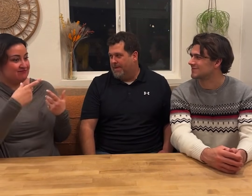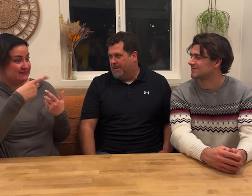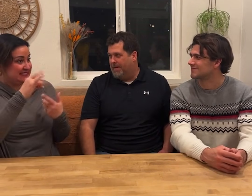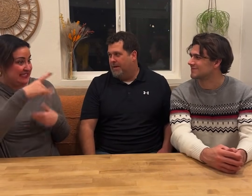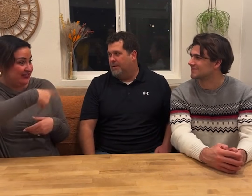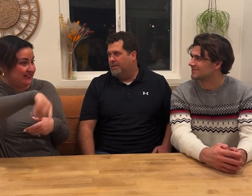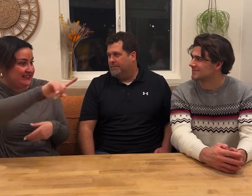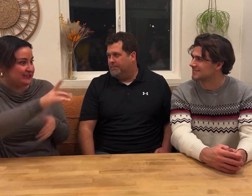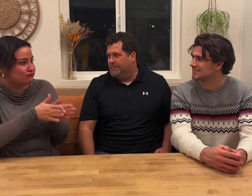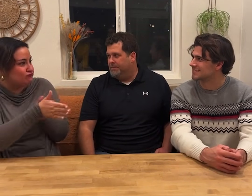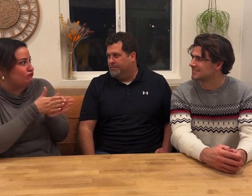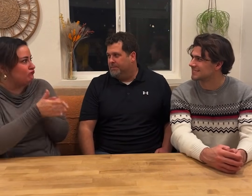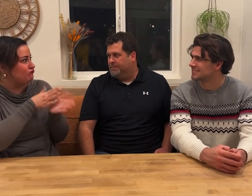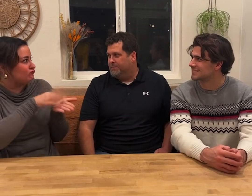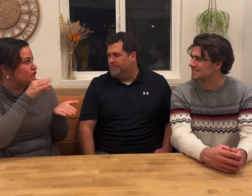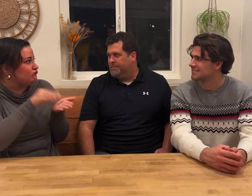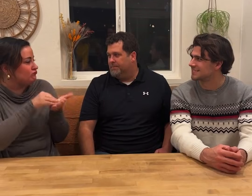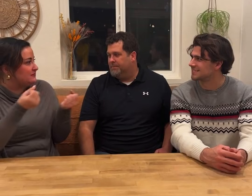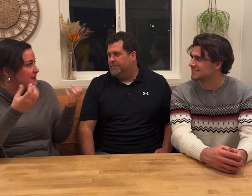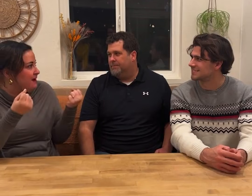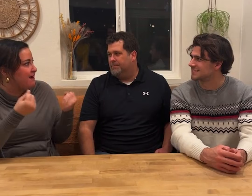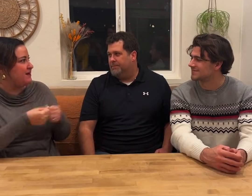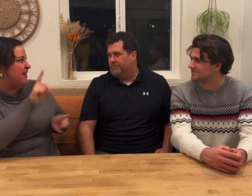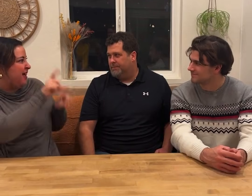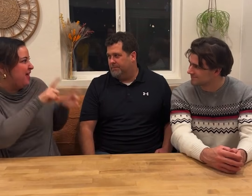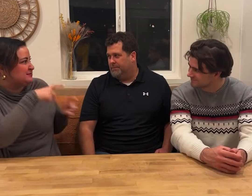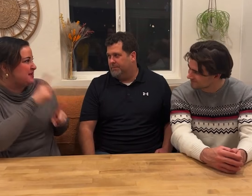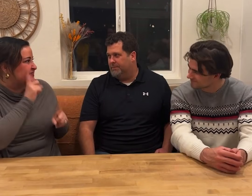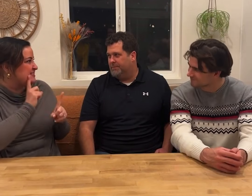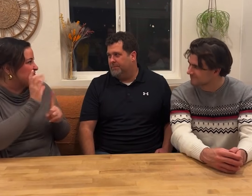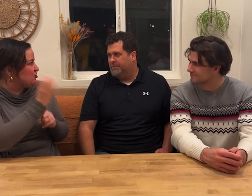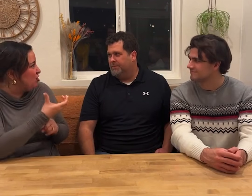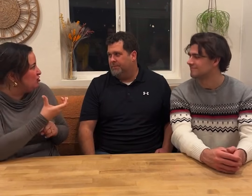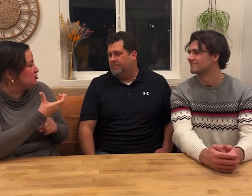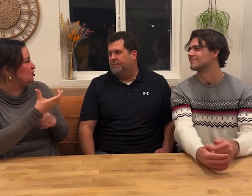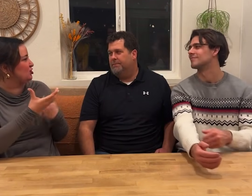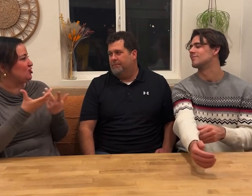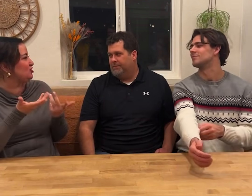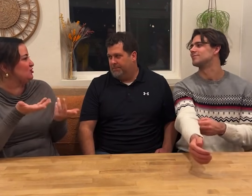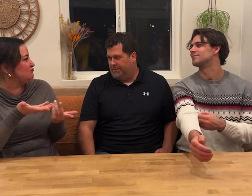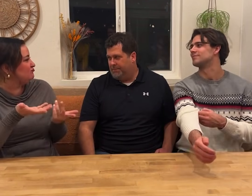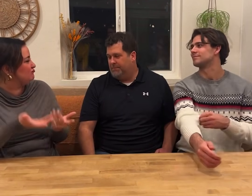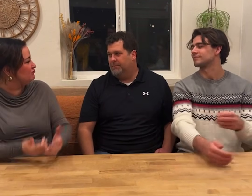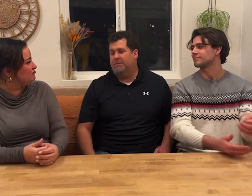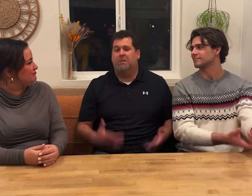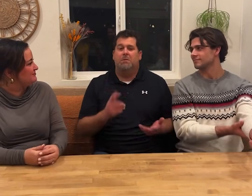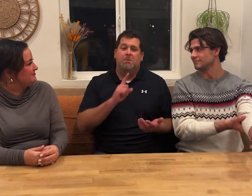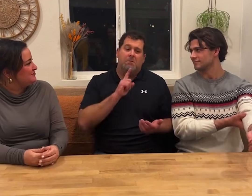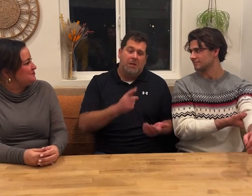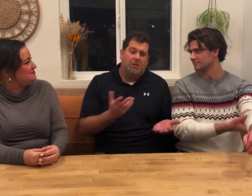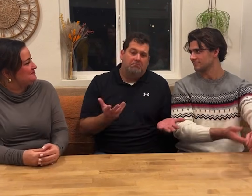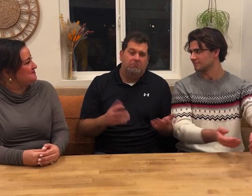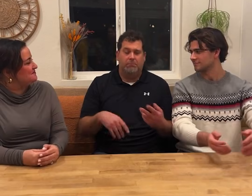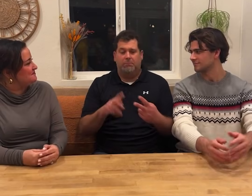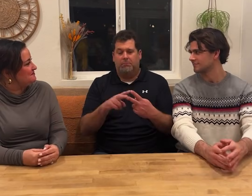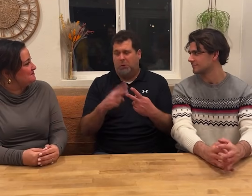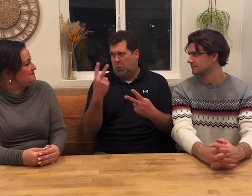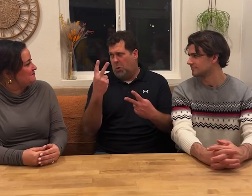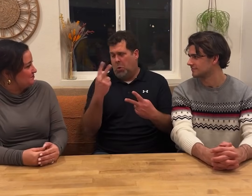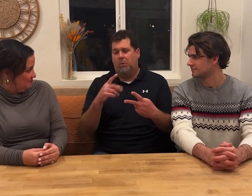with the other contestants. Were they eager to learn how to sign so that they could communicate with you? Did they ask anything about deaf culture?